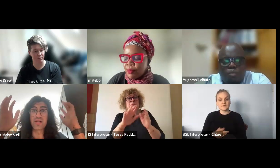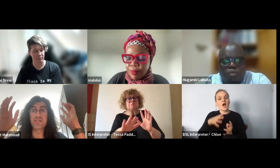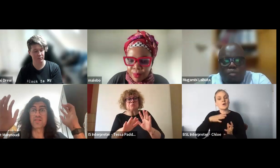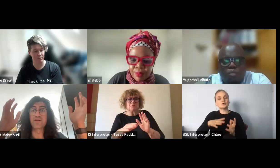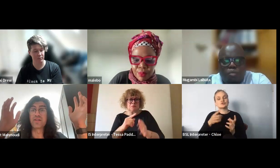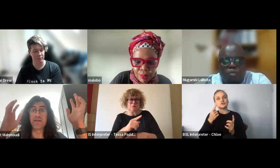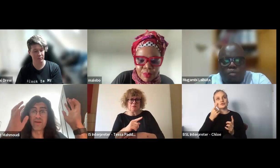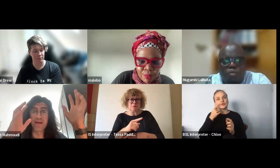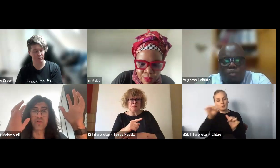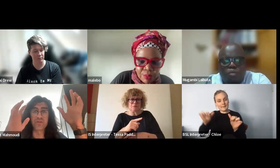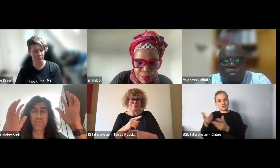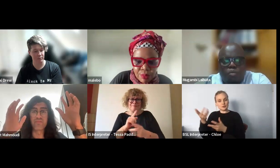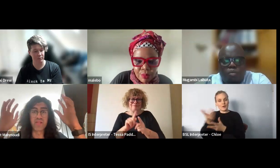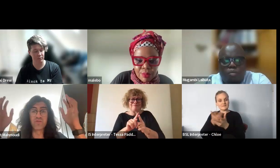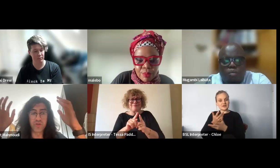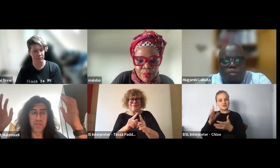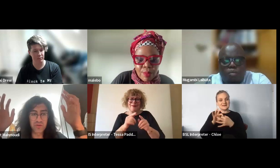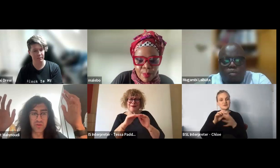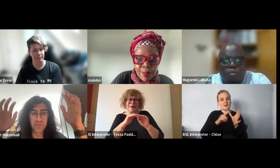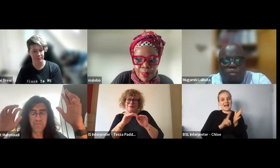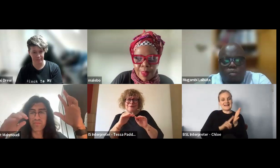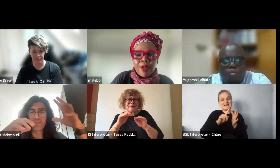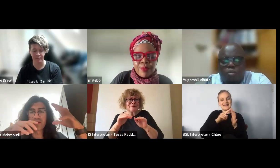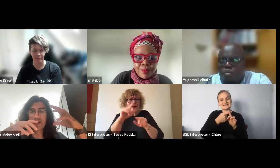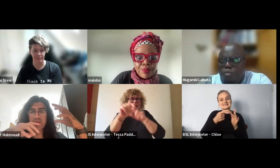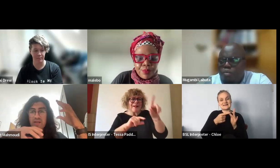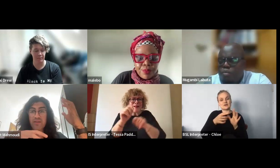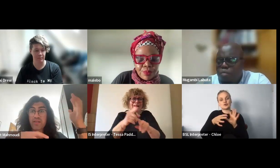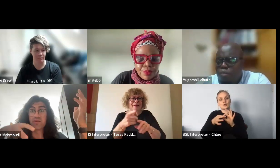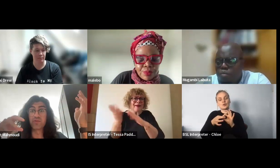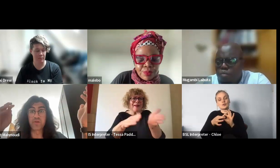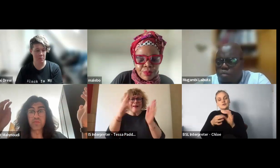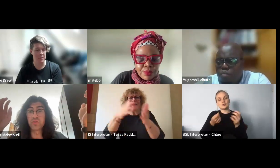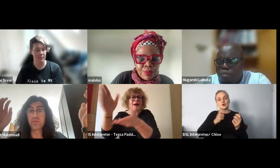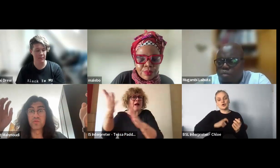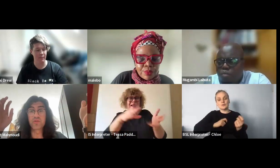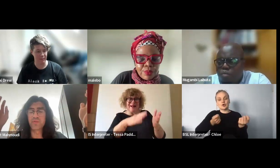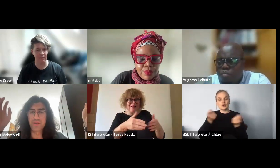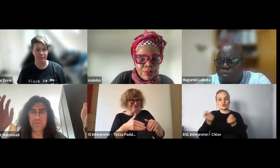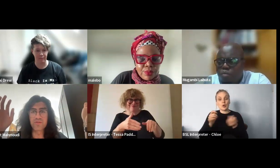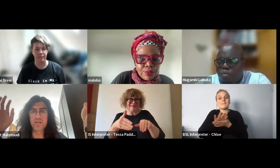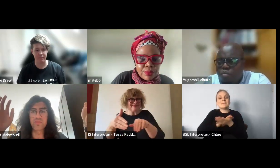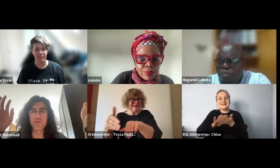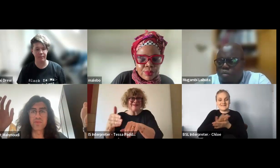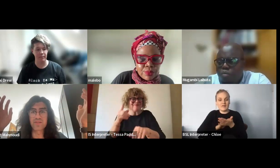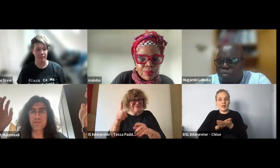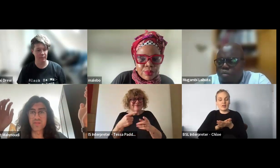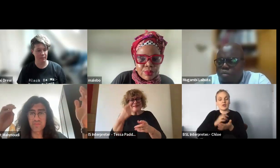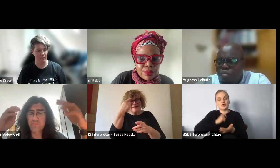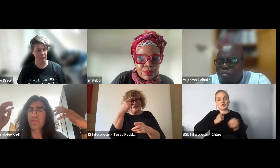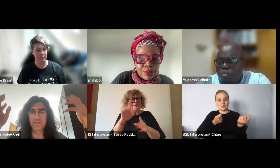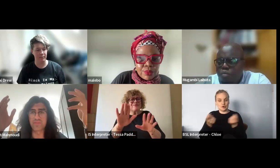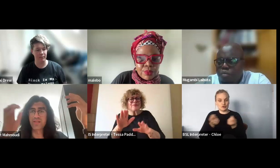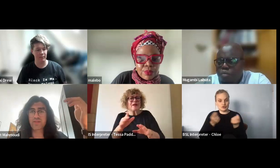conversation that Alexei started around meaningful human control. And I think meaningful human control, certainly when it comes to autonomous weapon